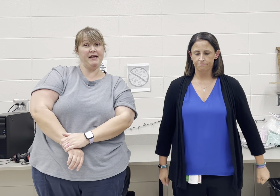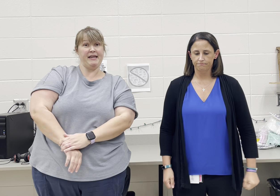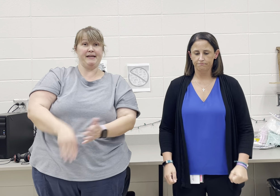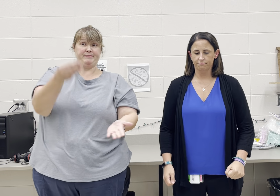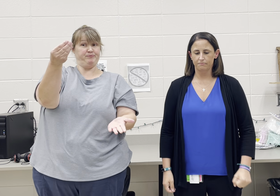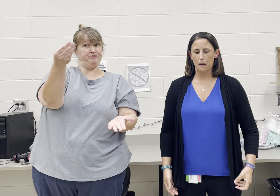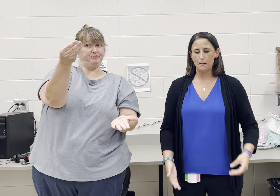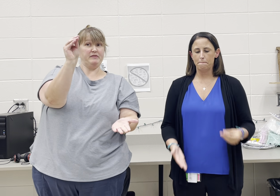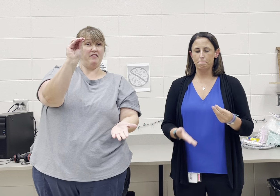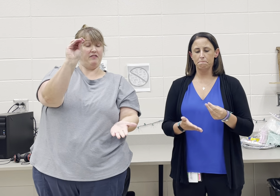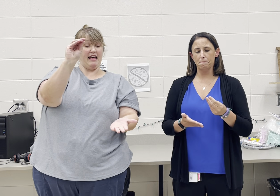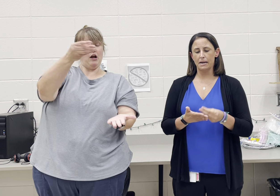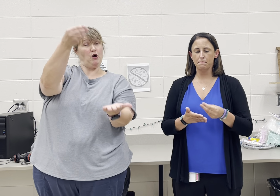Money. Flat O.